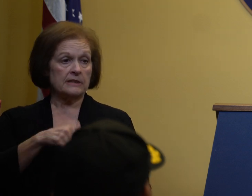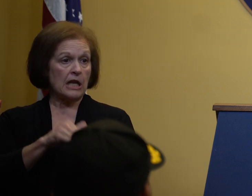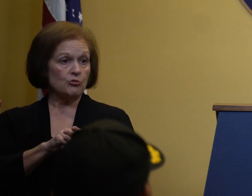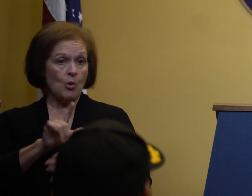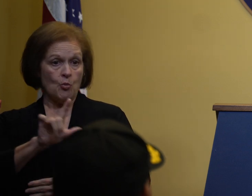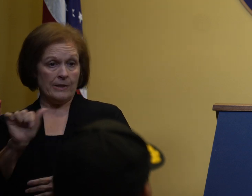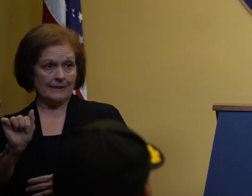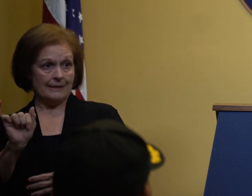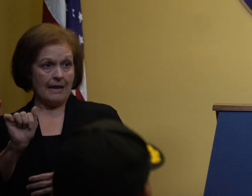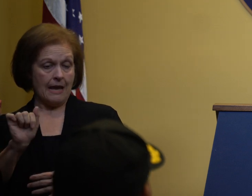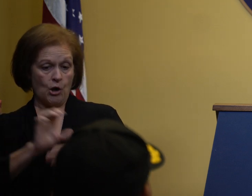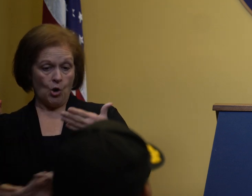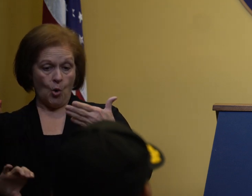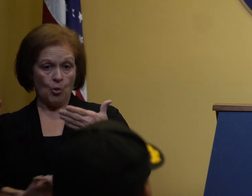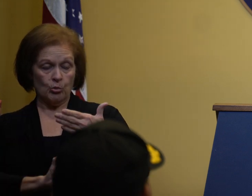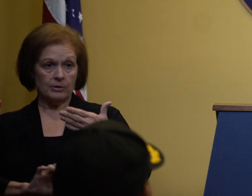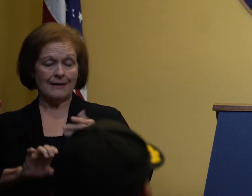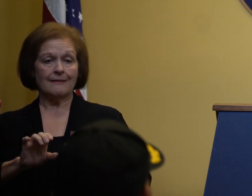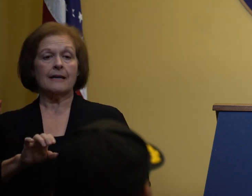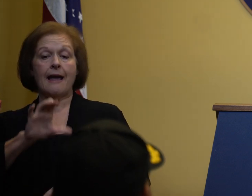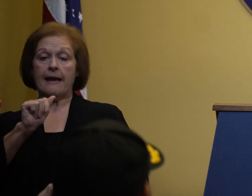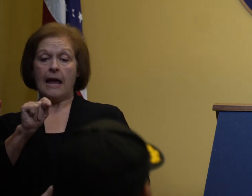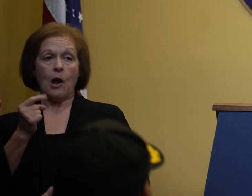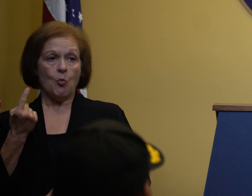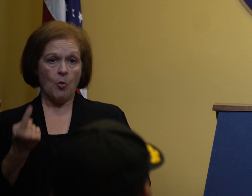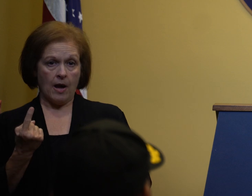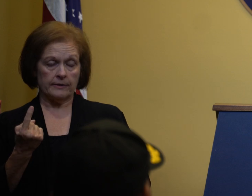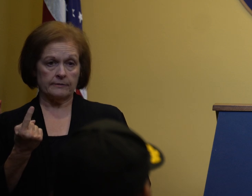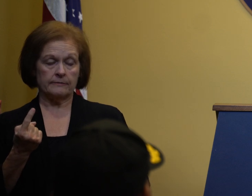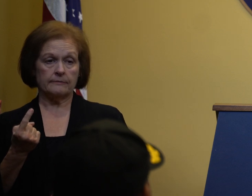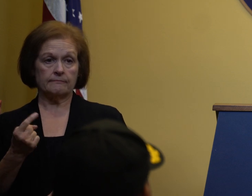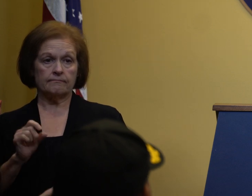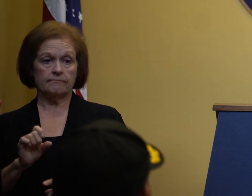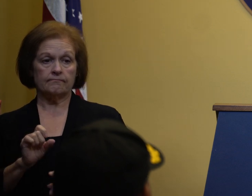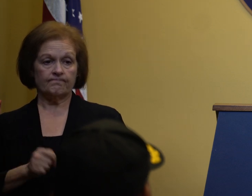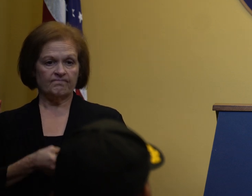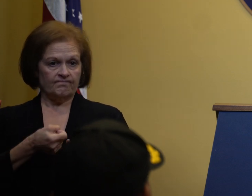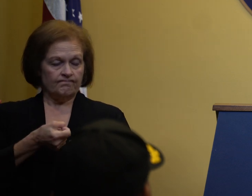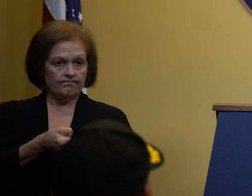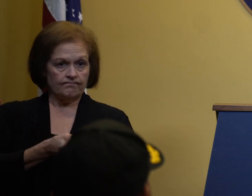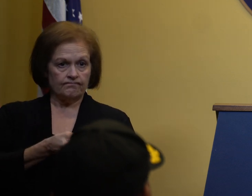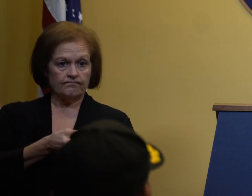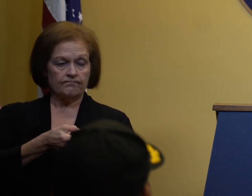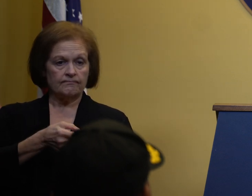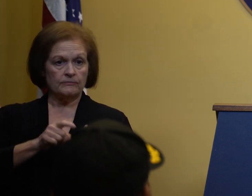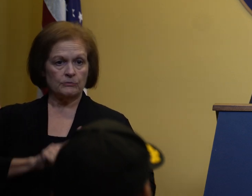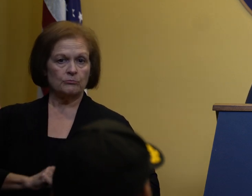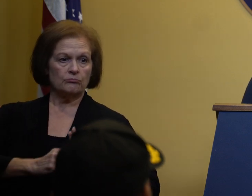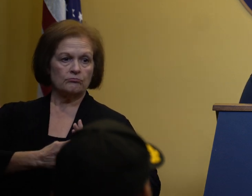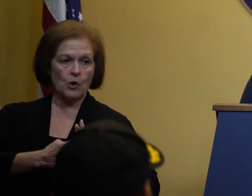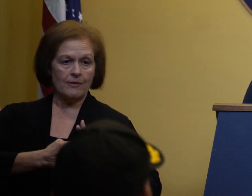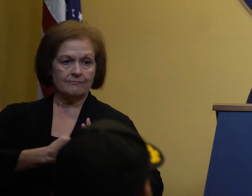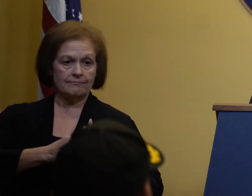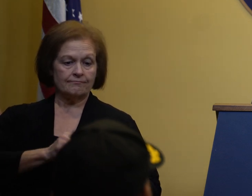this evening as a Category 1. Impacts began last night and we know will last until